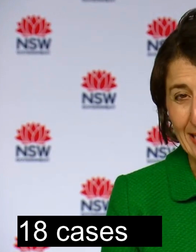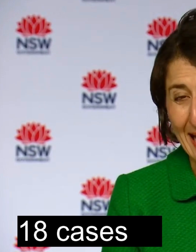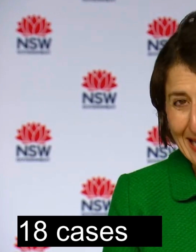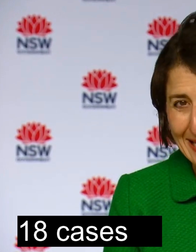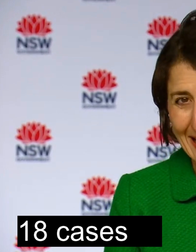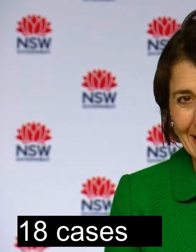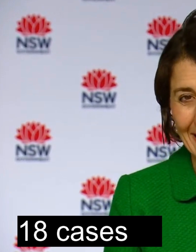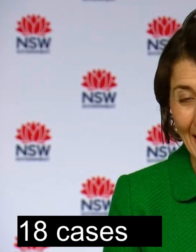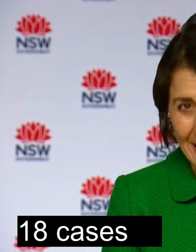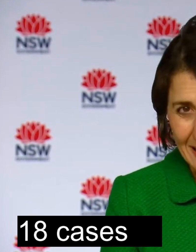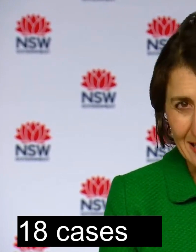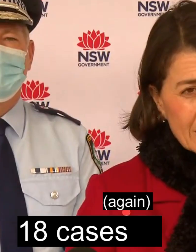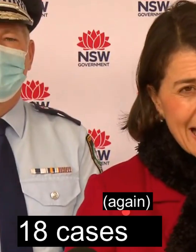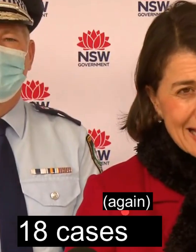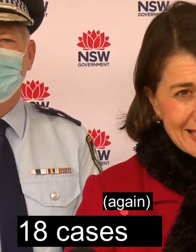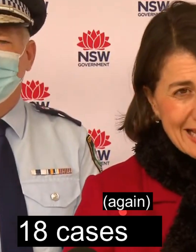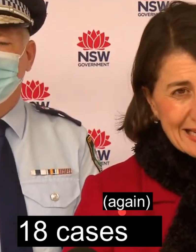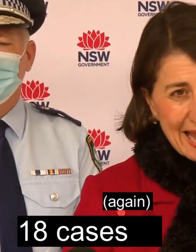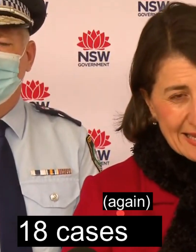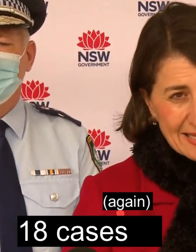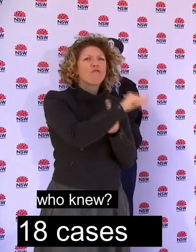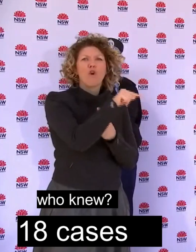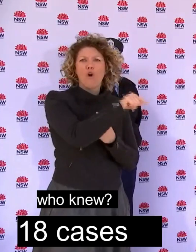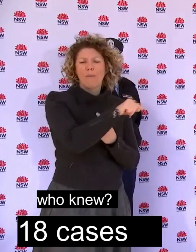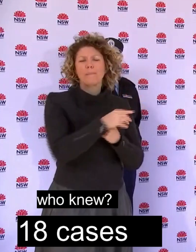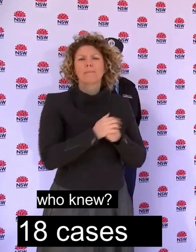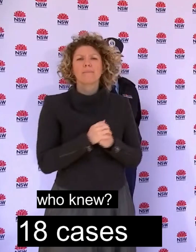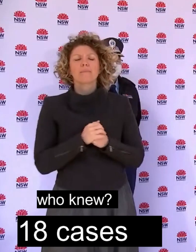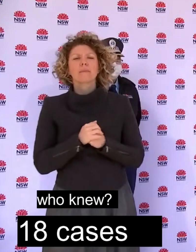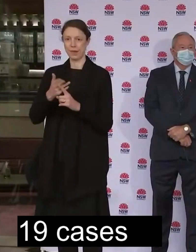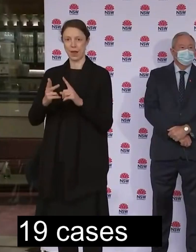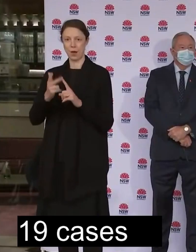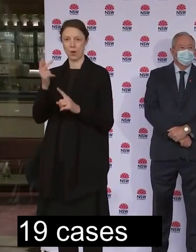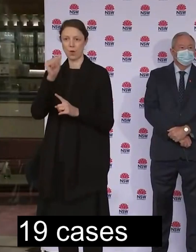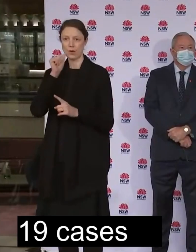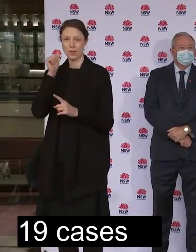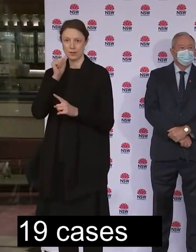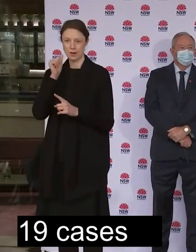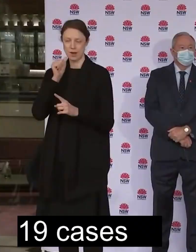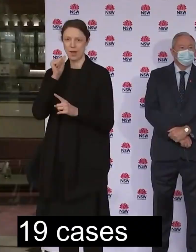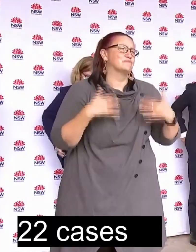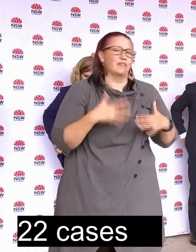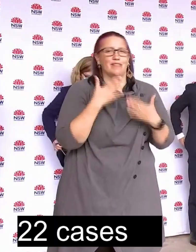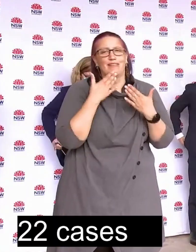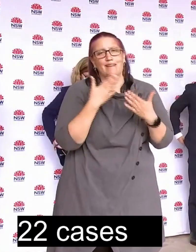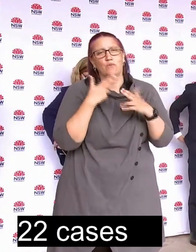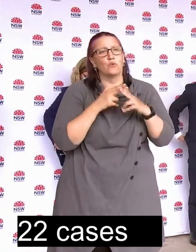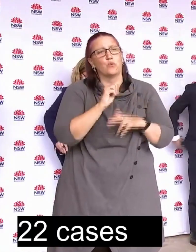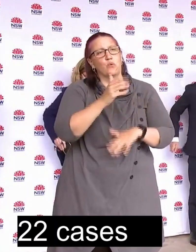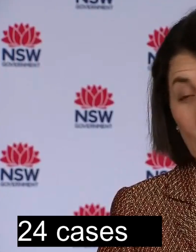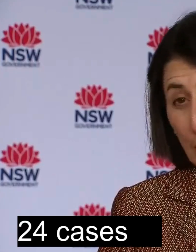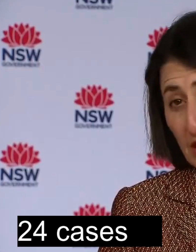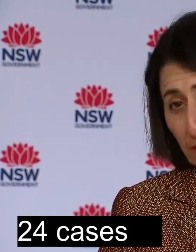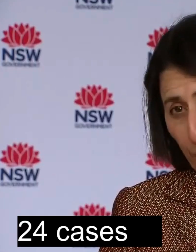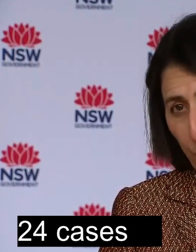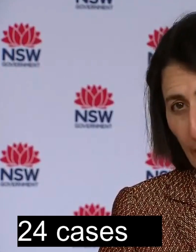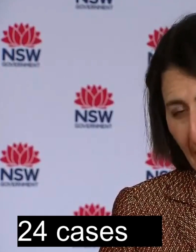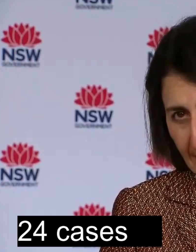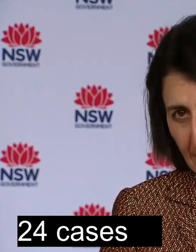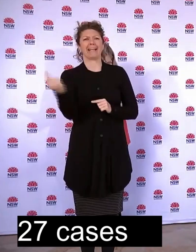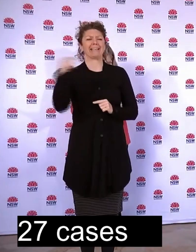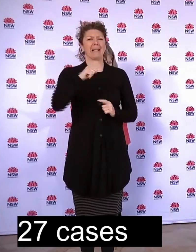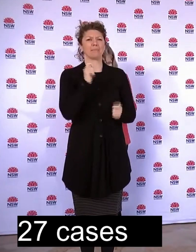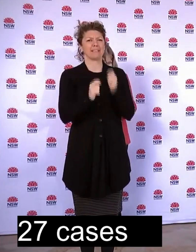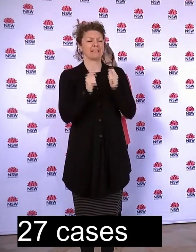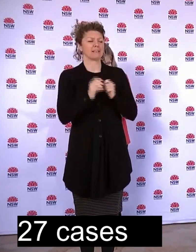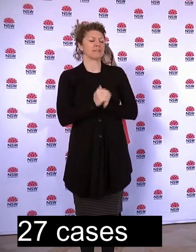had 18 cases. 18 cases. 18 cases. 19 cases. 22 cases. 24